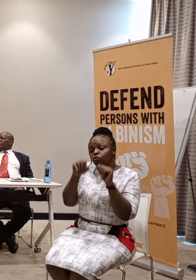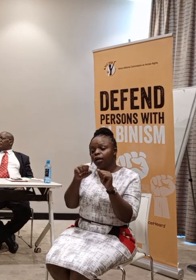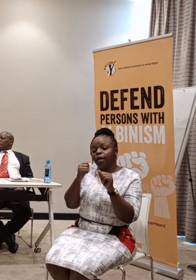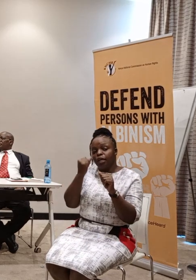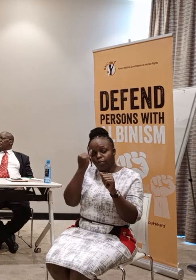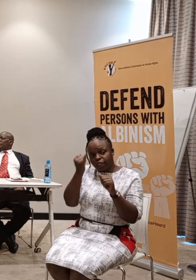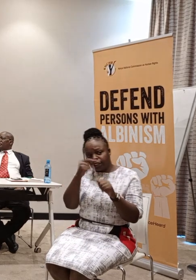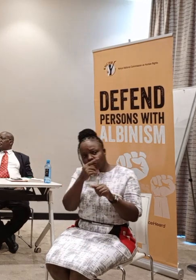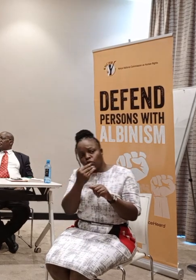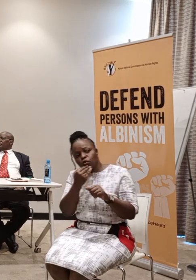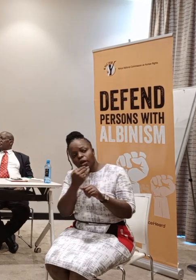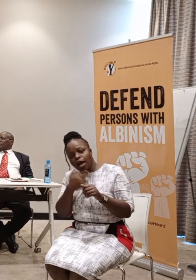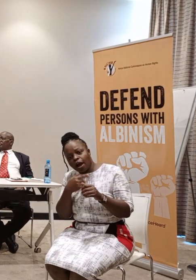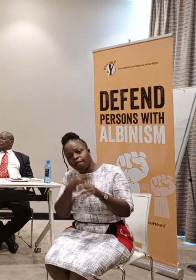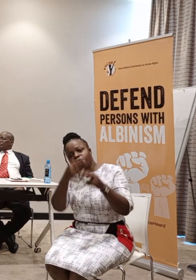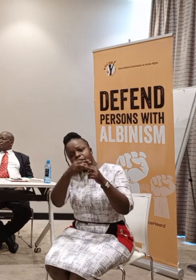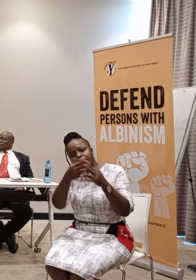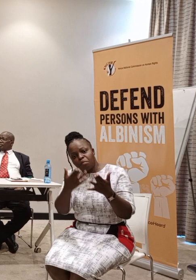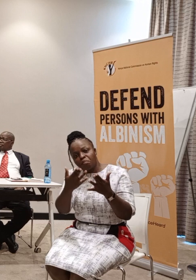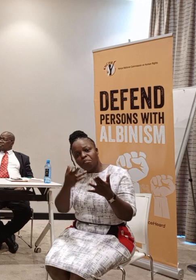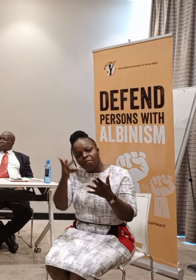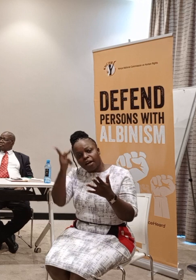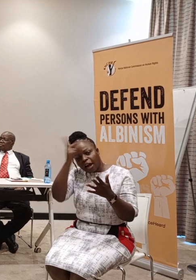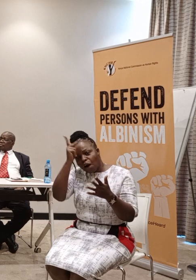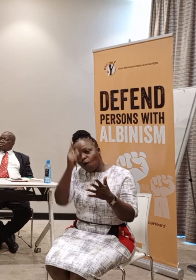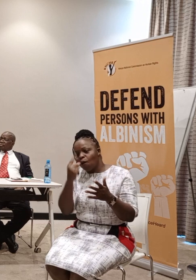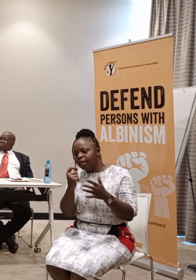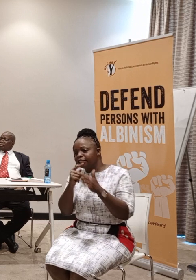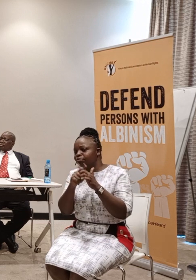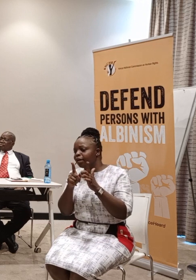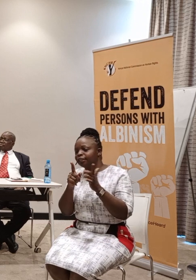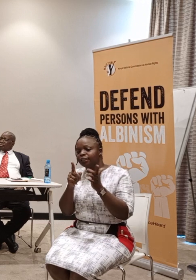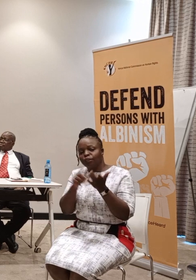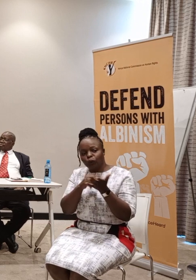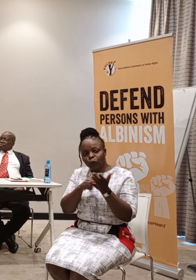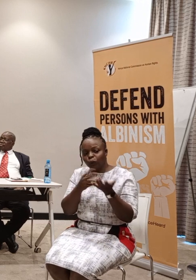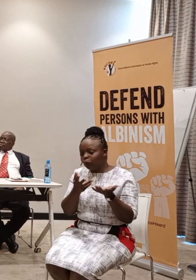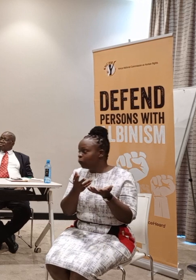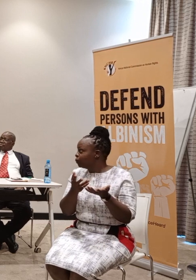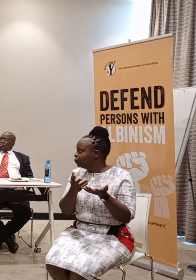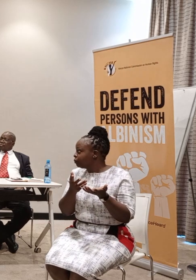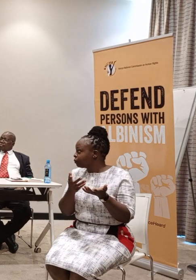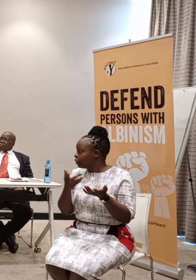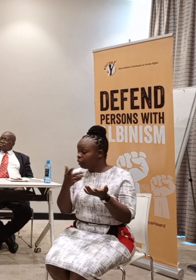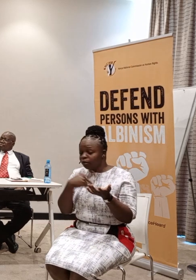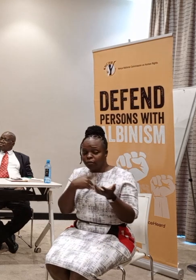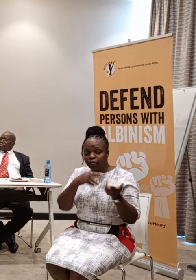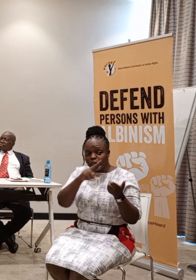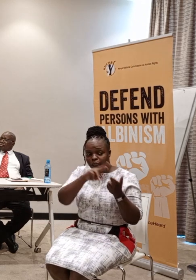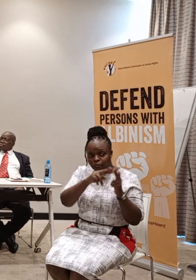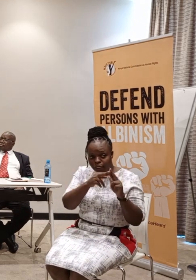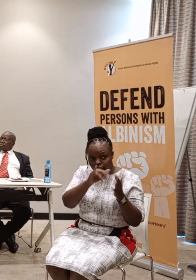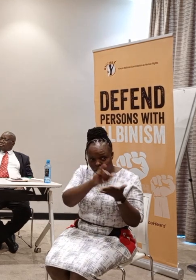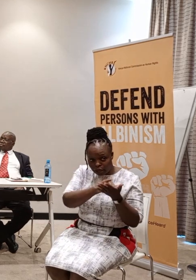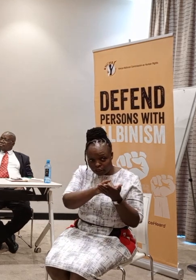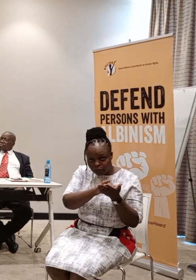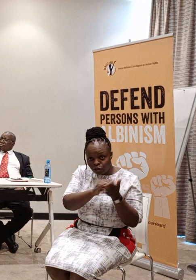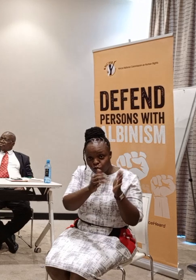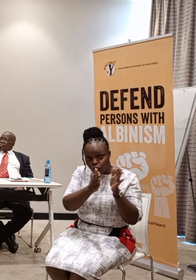At least for the Luyas, They had a name. And by the way, Pepela, I correlate that with the fact that